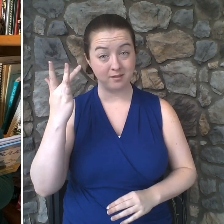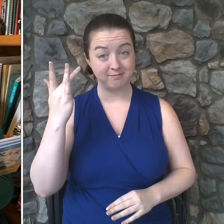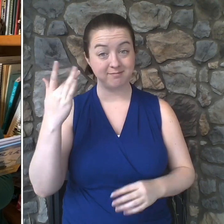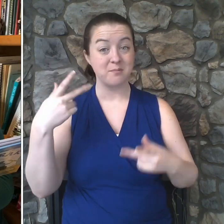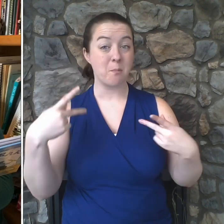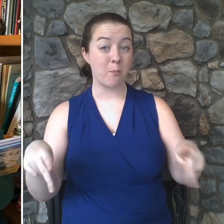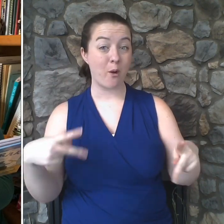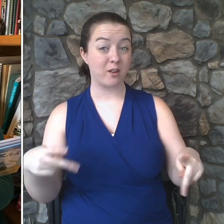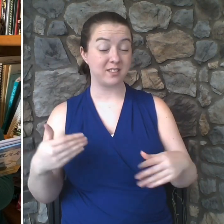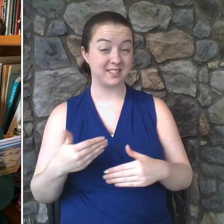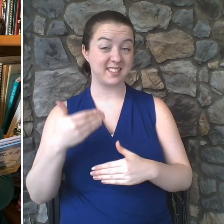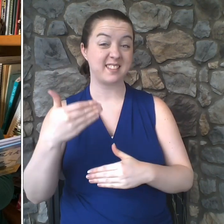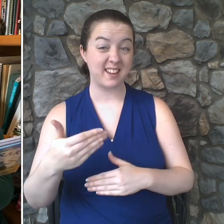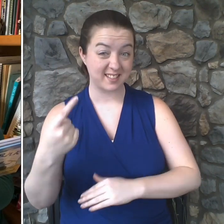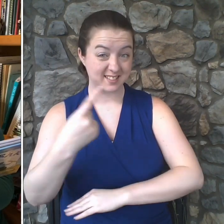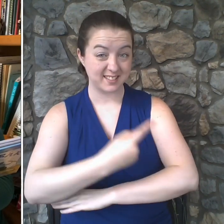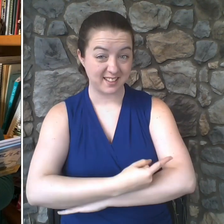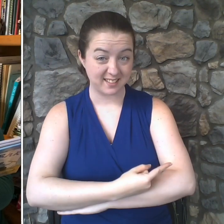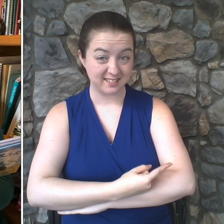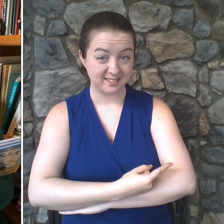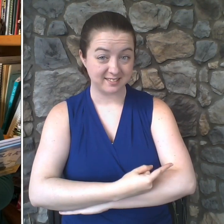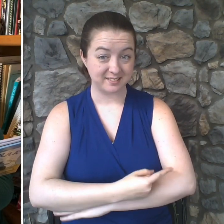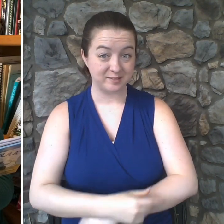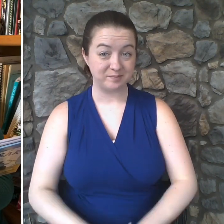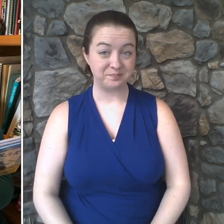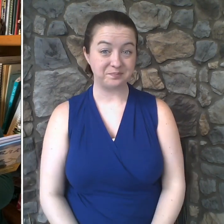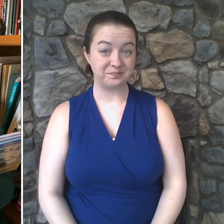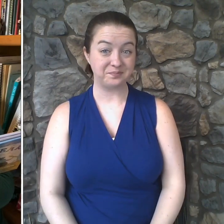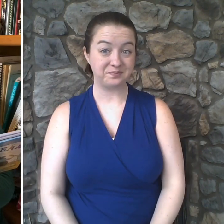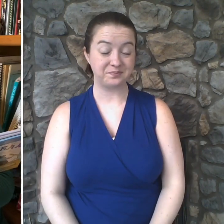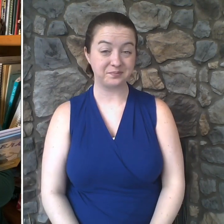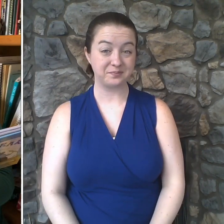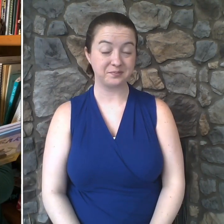party was the next day.